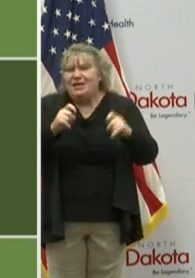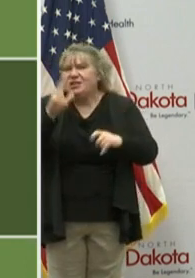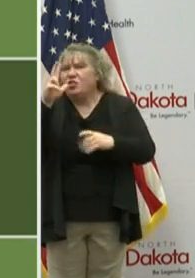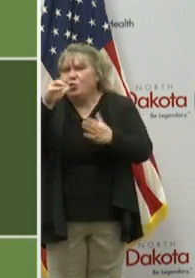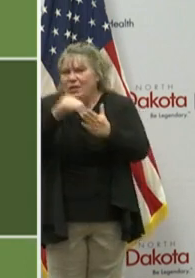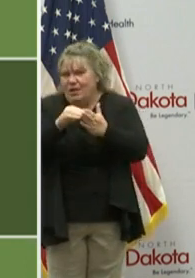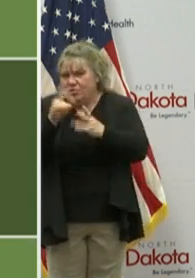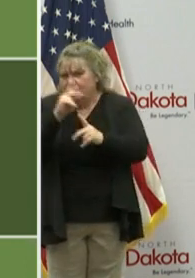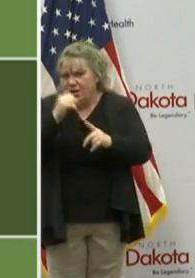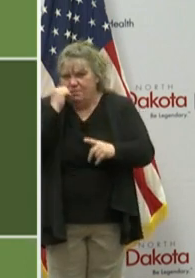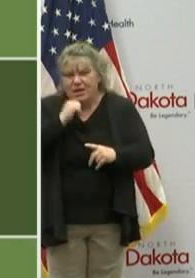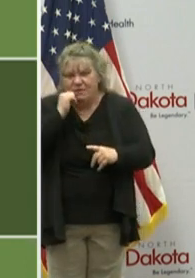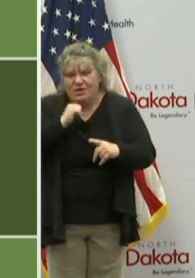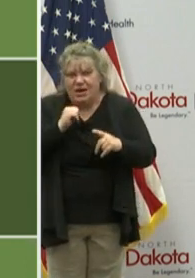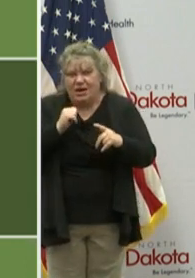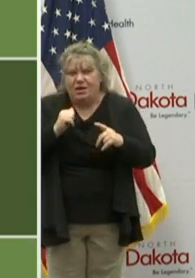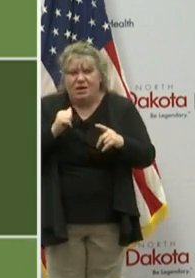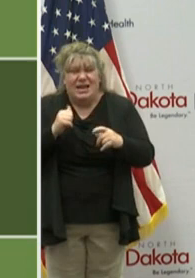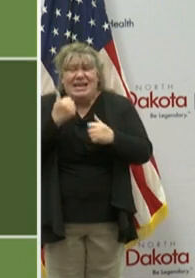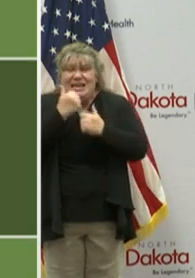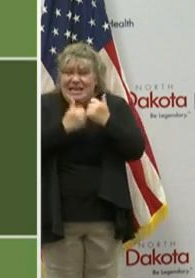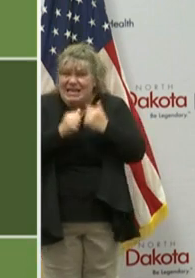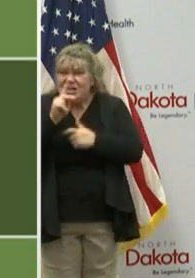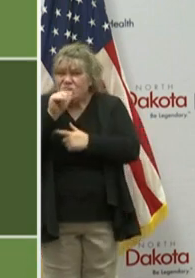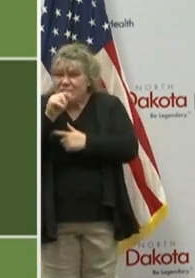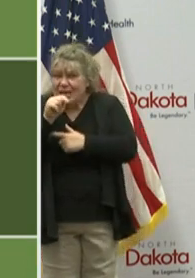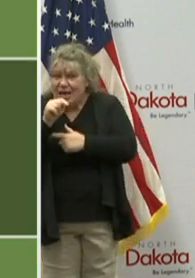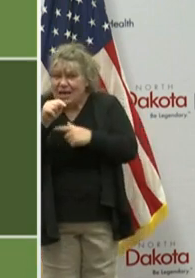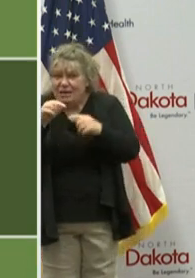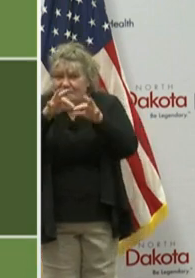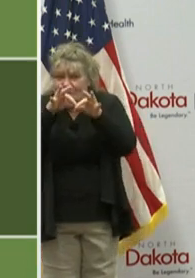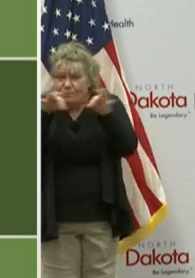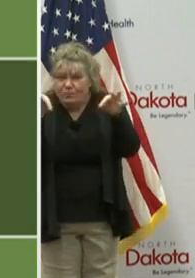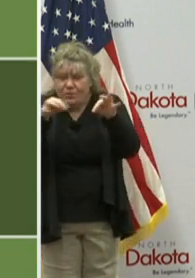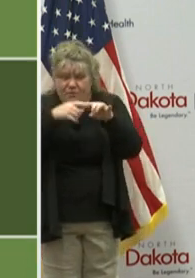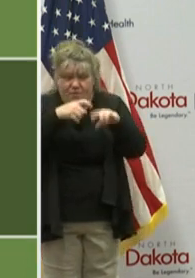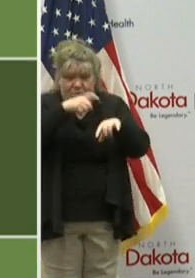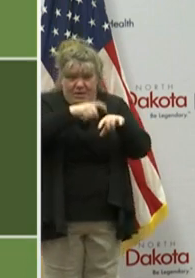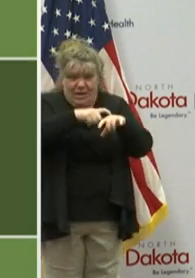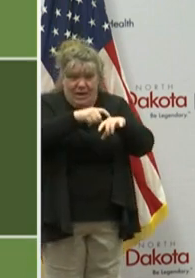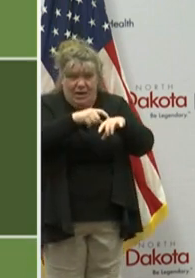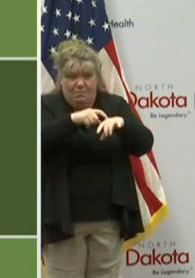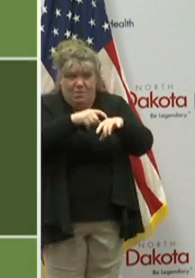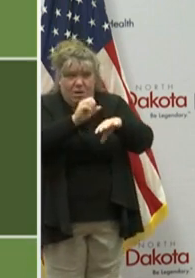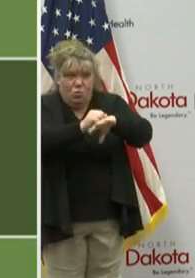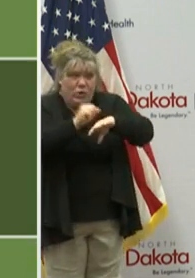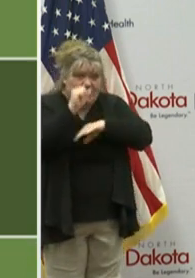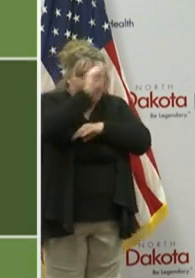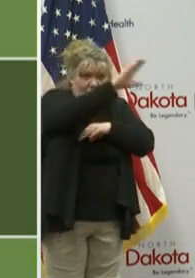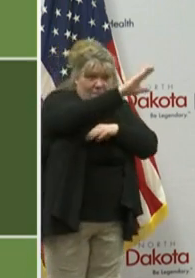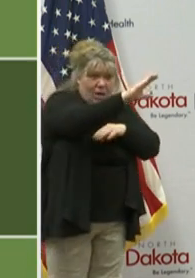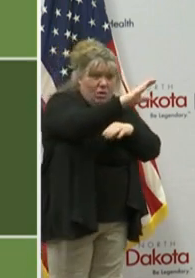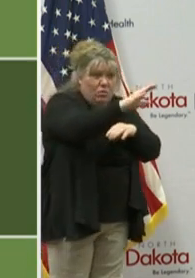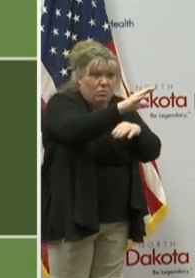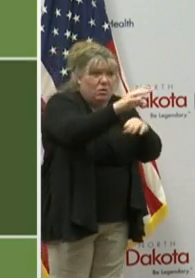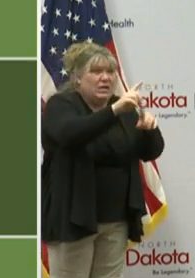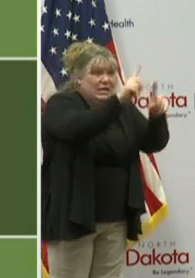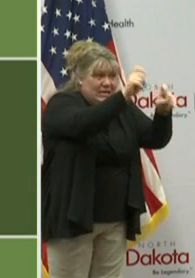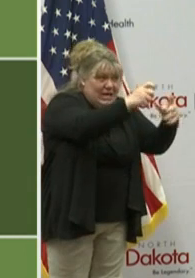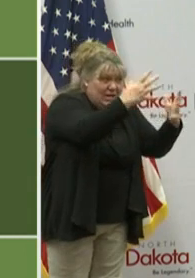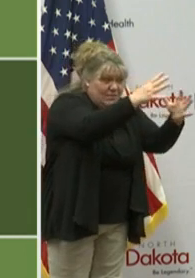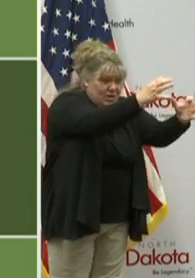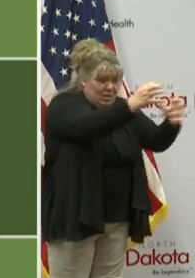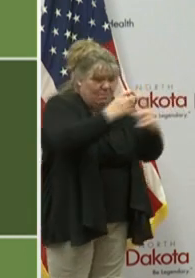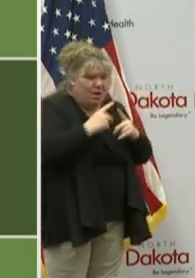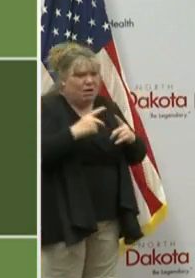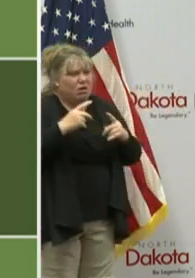But every one of those kits that goes into it from the time we send them out to get them back. It's an extraordinary effort by